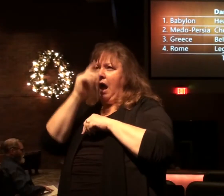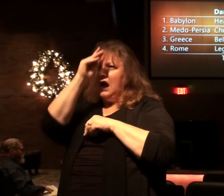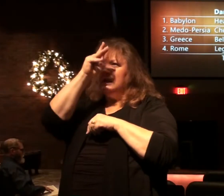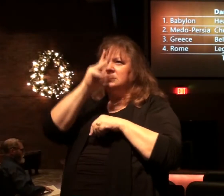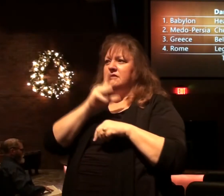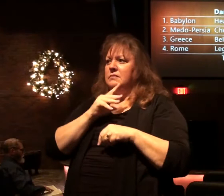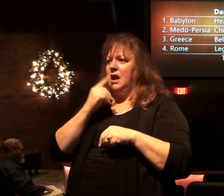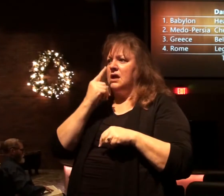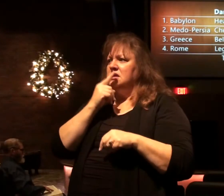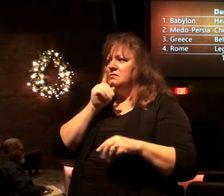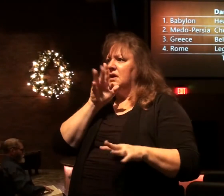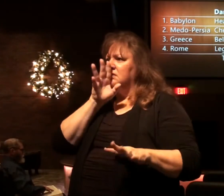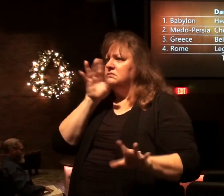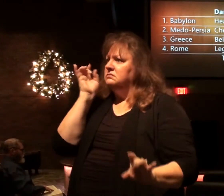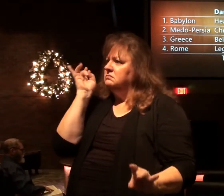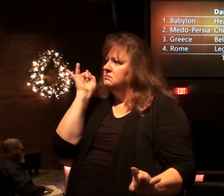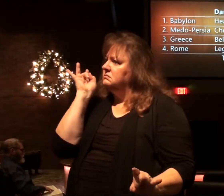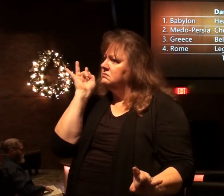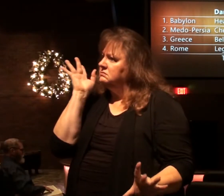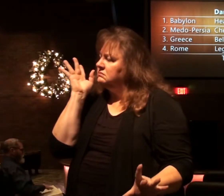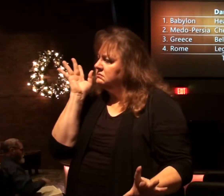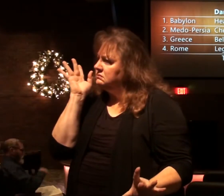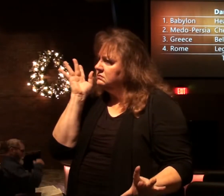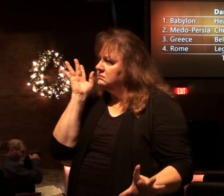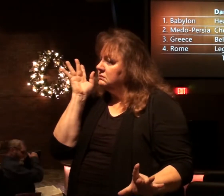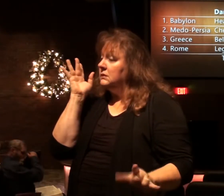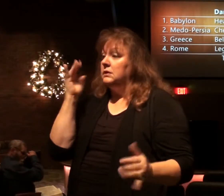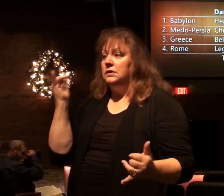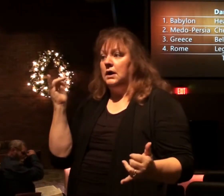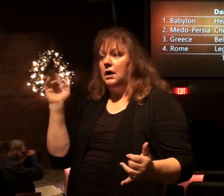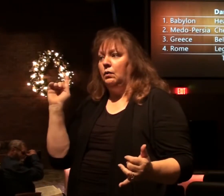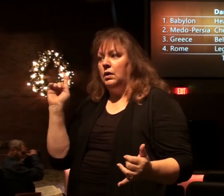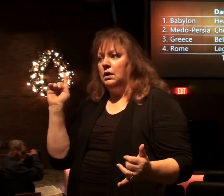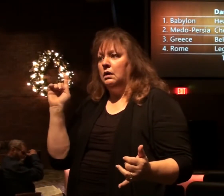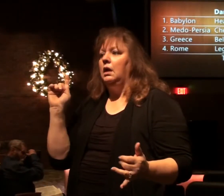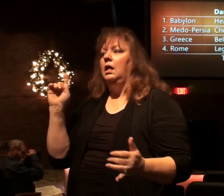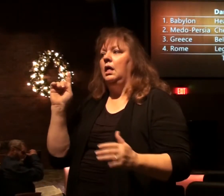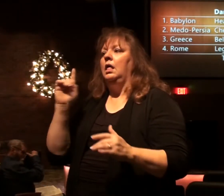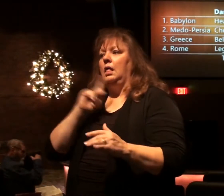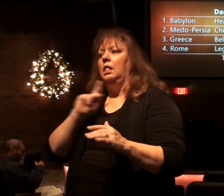mouth uttering great boasts. And you know where we come to now? The kingdom.